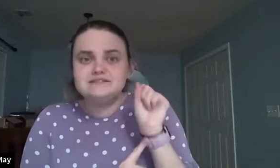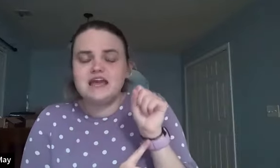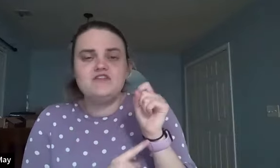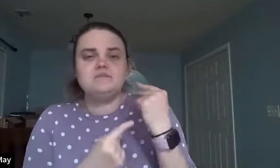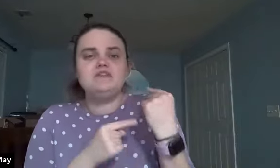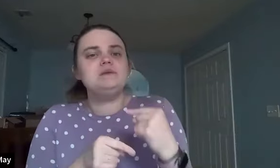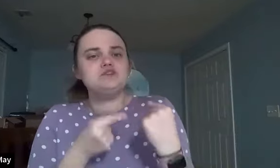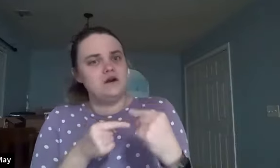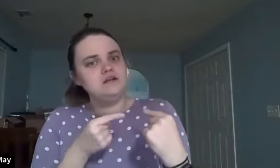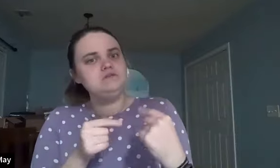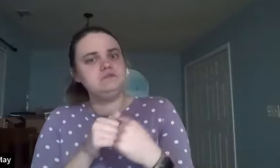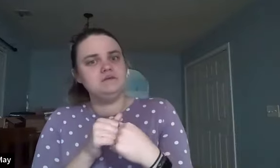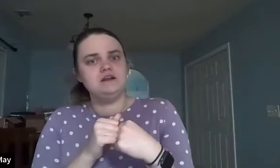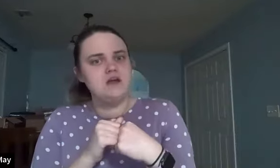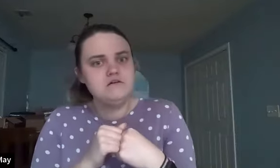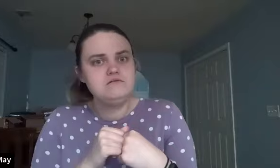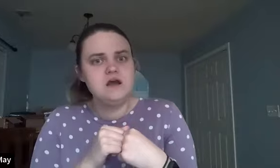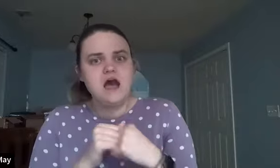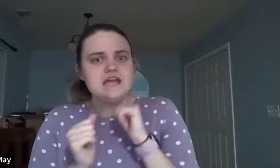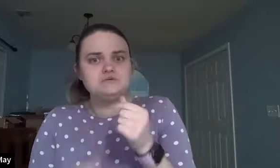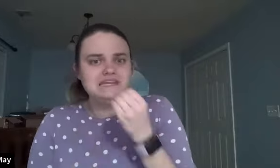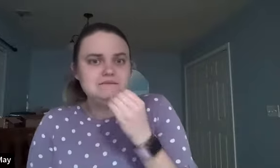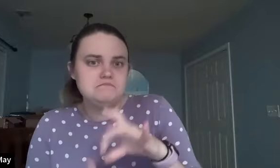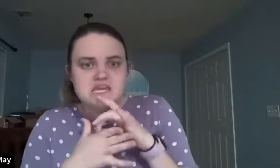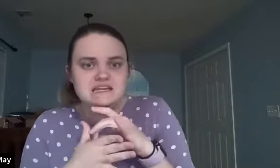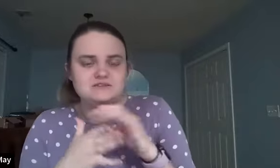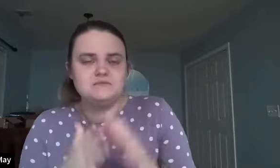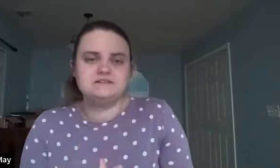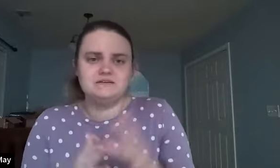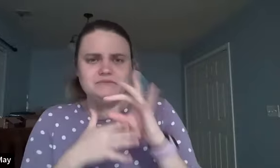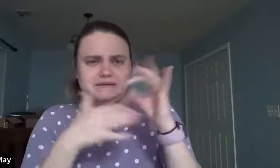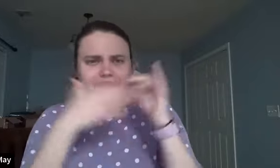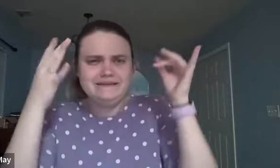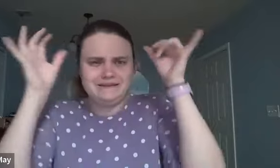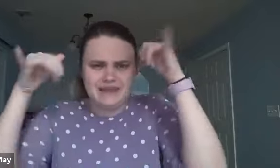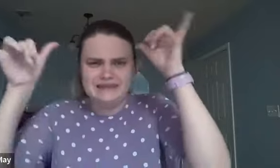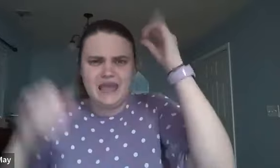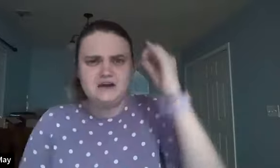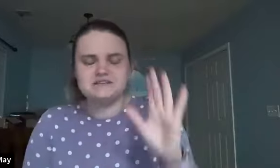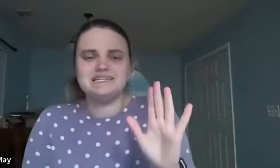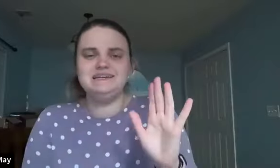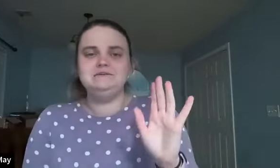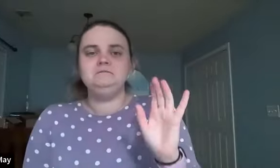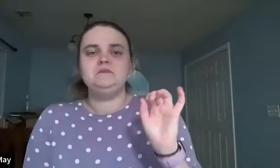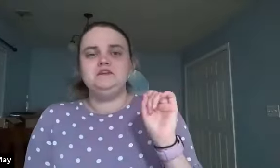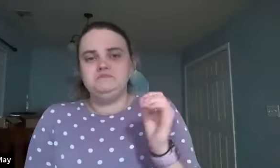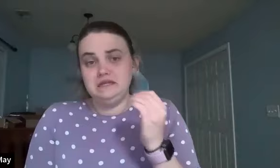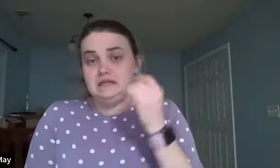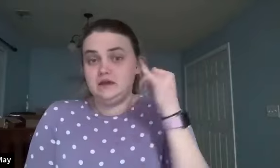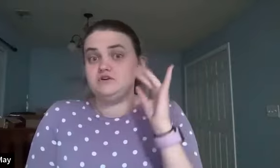And like, I mean, they kept trying to argue with me about it. No, I don't eat meat or something else, or like eat cows. And I was like, you've been eating cows all